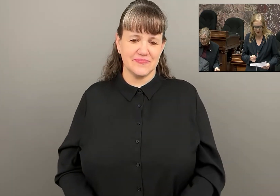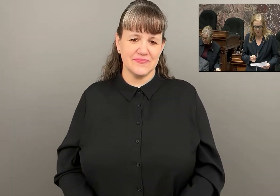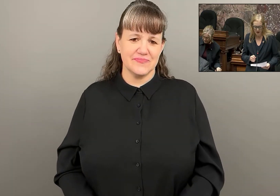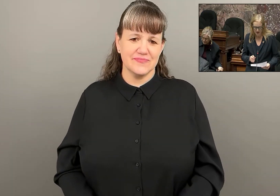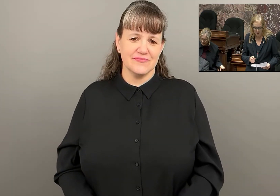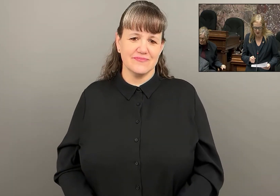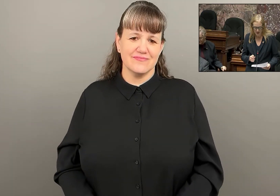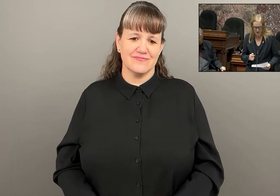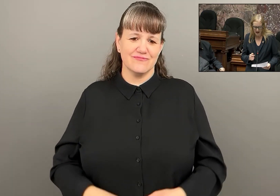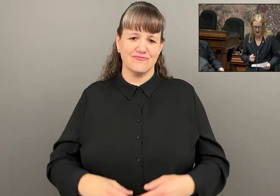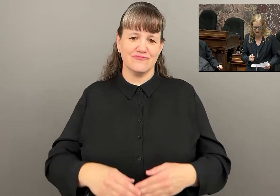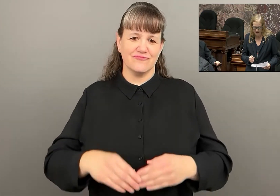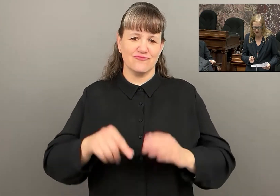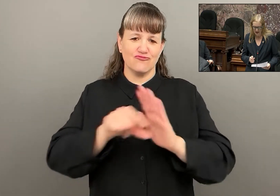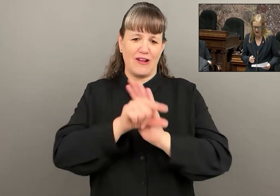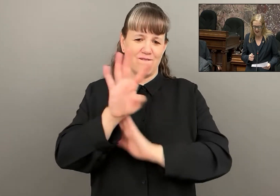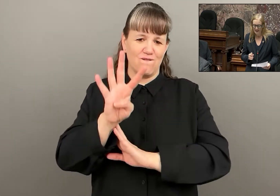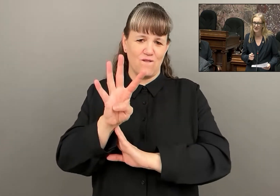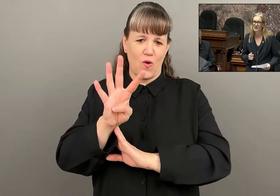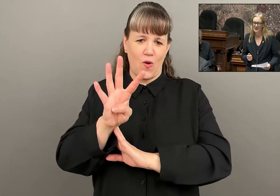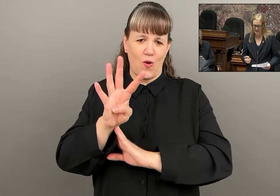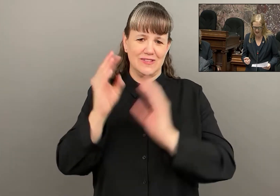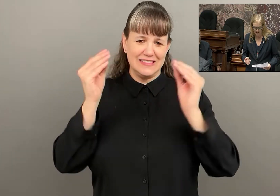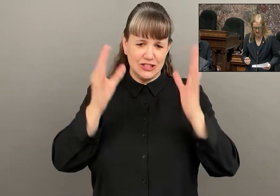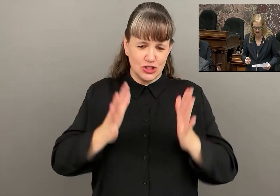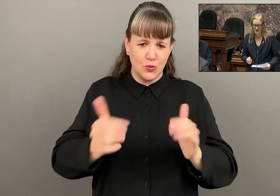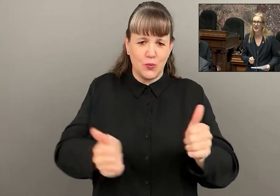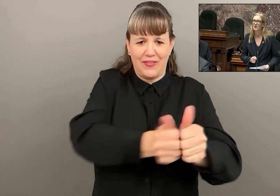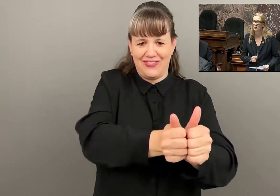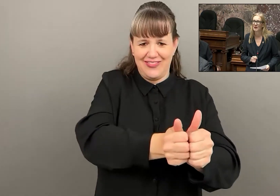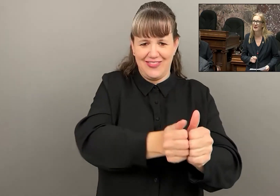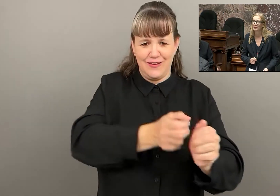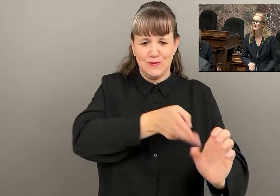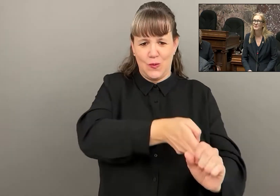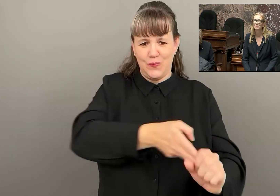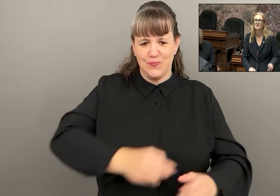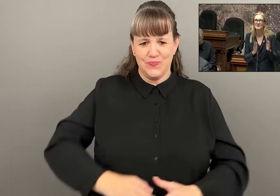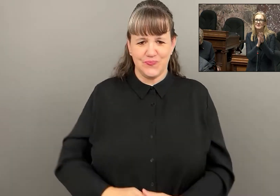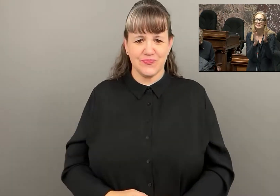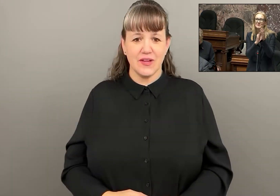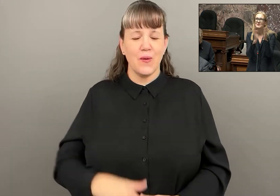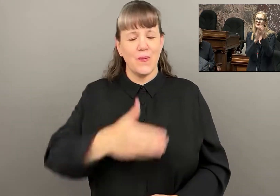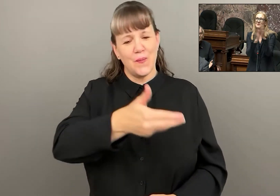chaperones. Bienvenue à l'Assemblée législative. Thank you for being here.